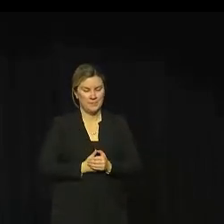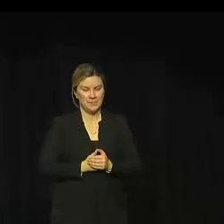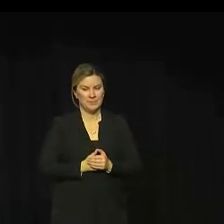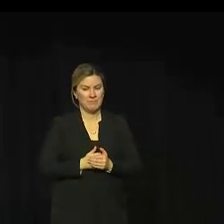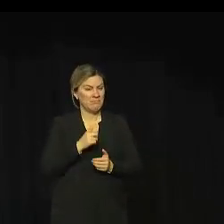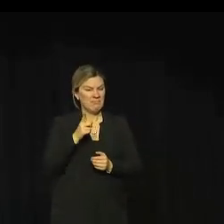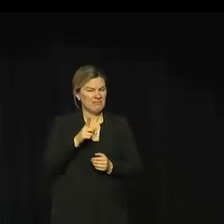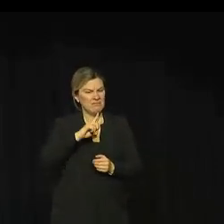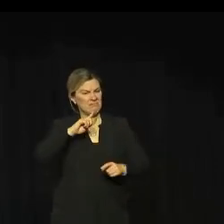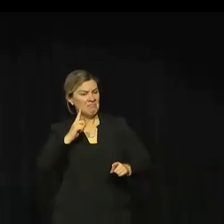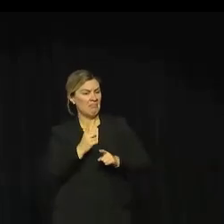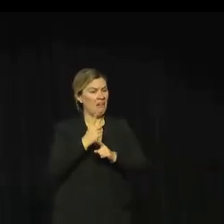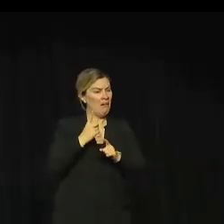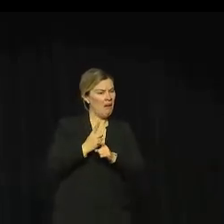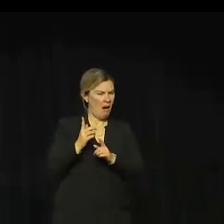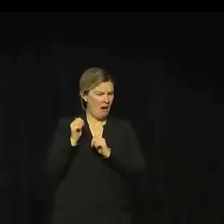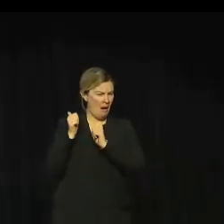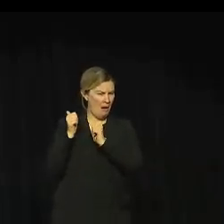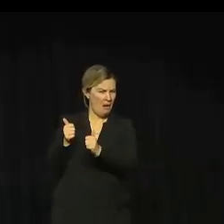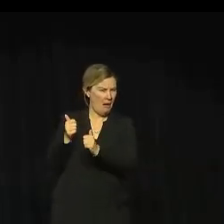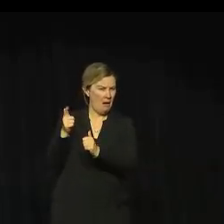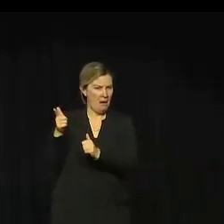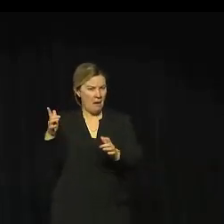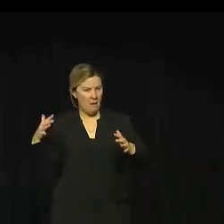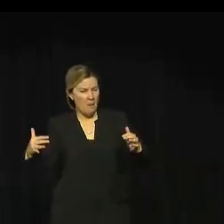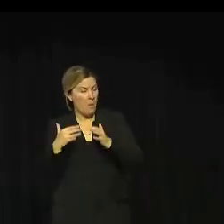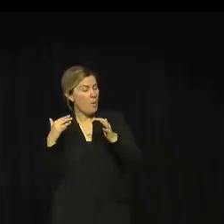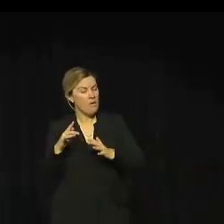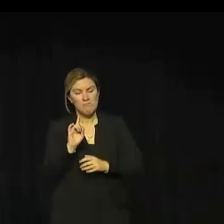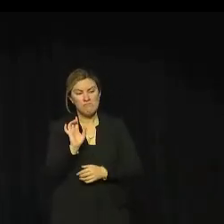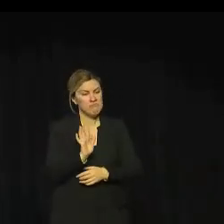gloried about war. He was a soldier, an ex-soldier, who